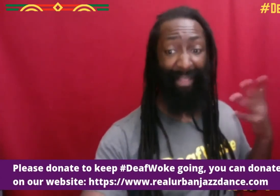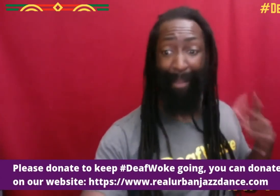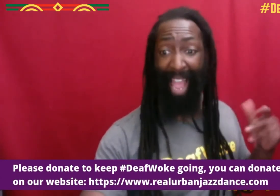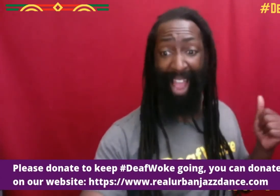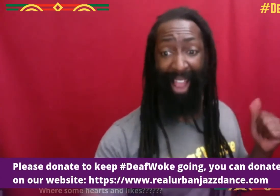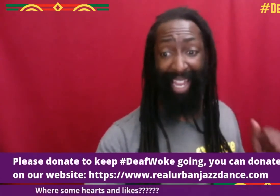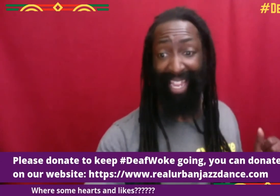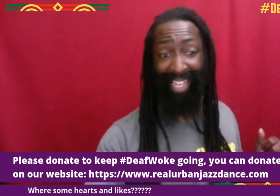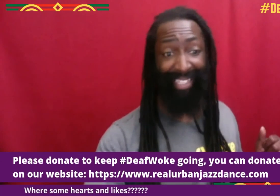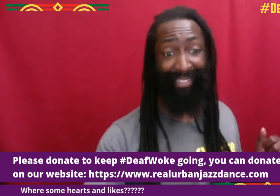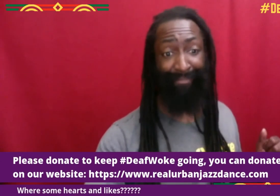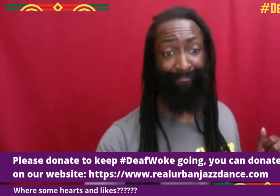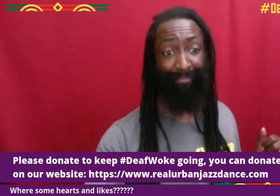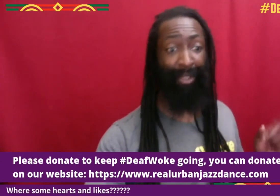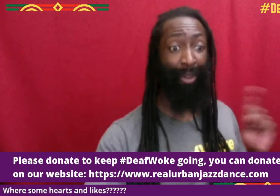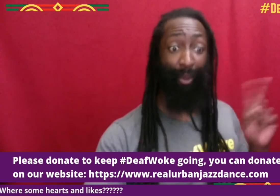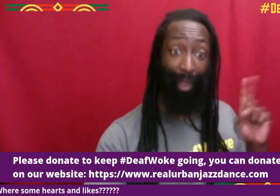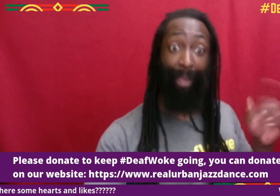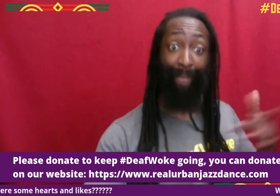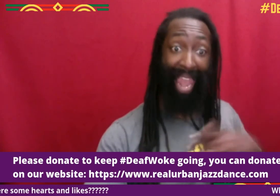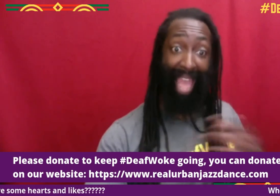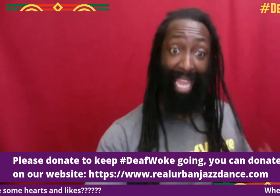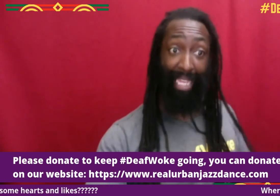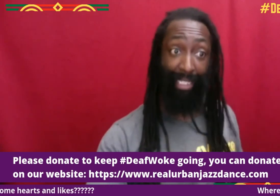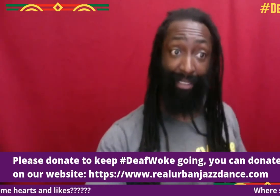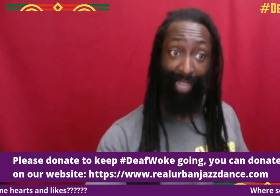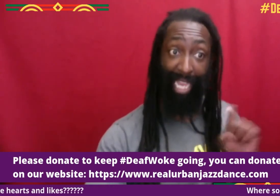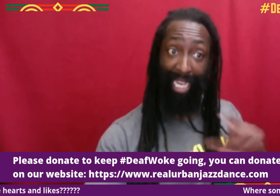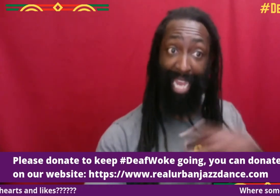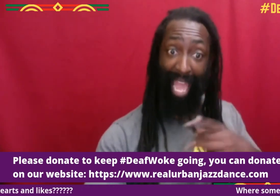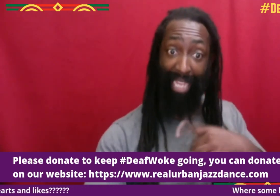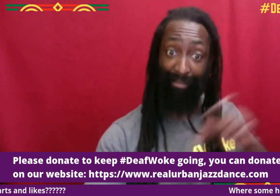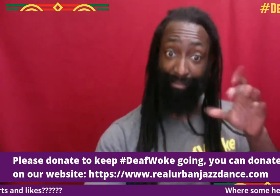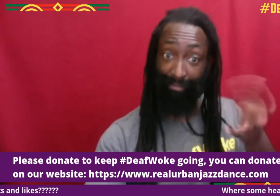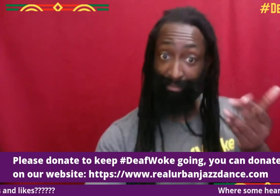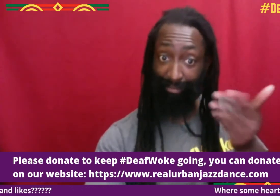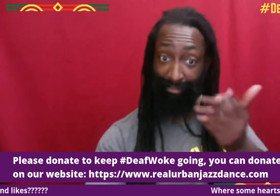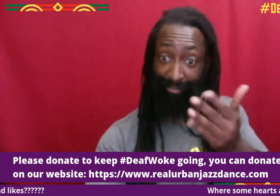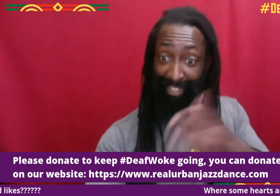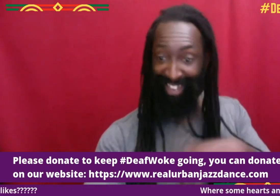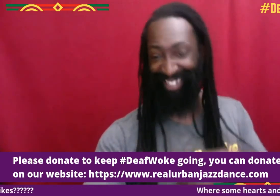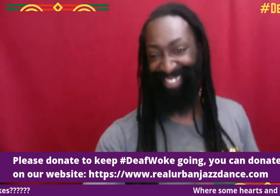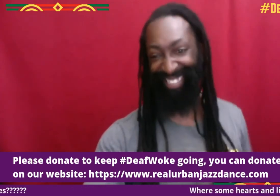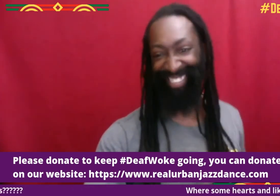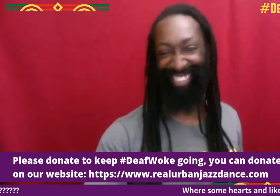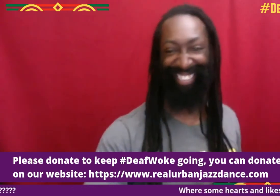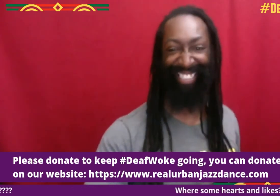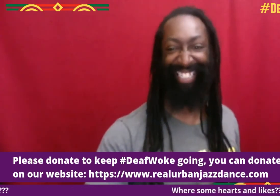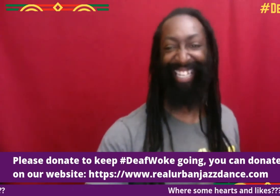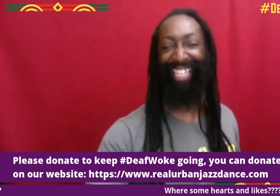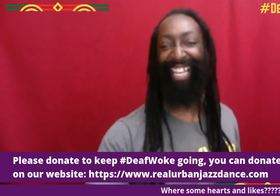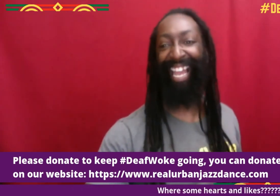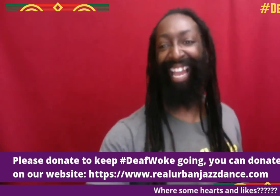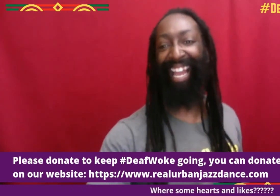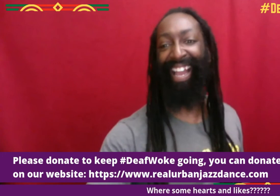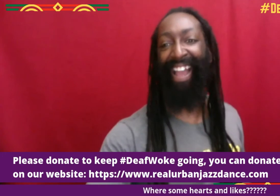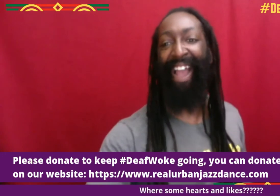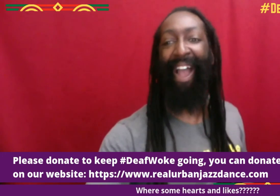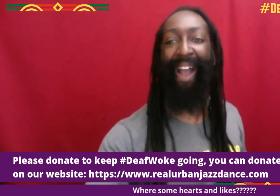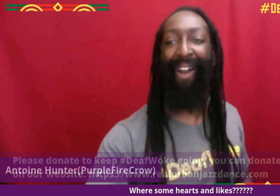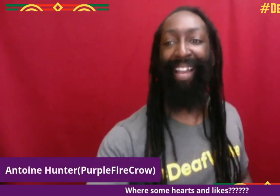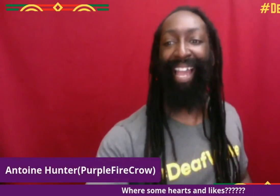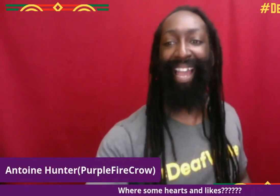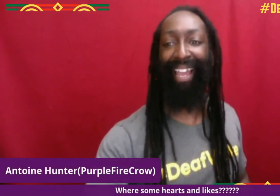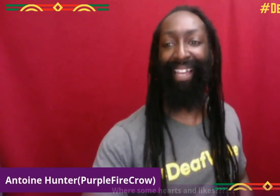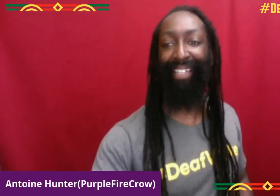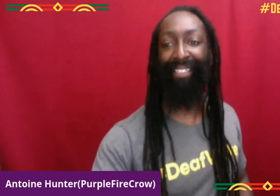Jazz Dance Company .com. Come on now, where my likes at? Where my heart's at? Let me see those clicks, clicks,